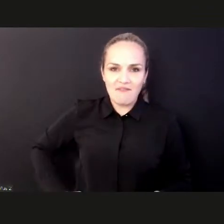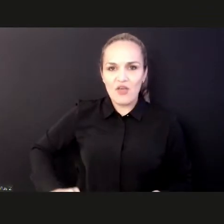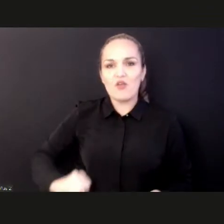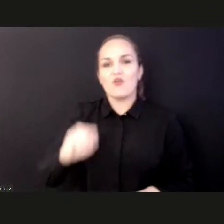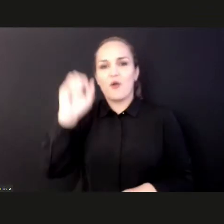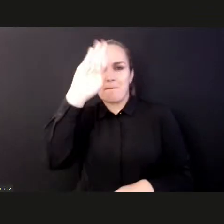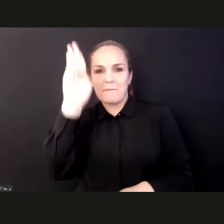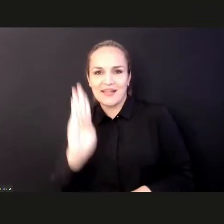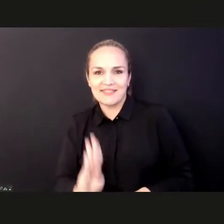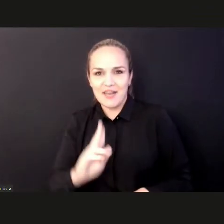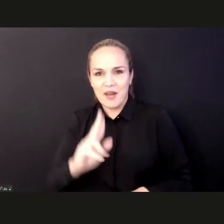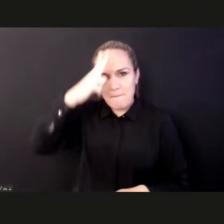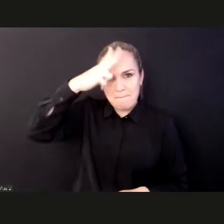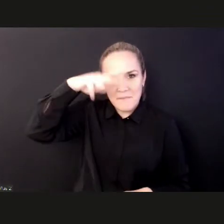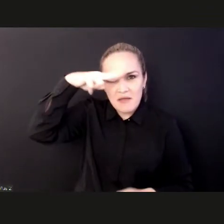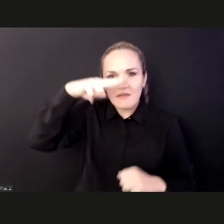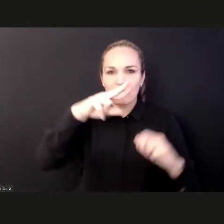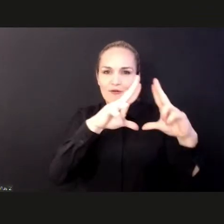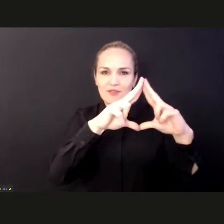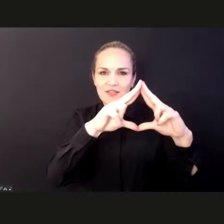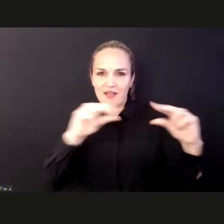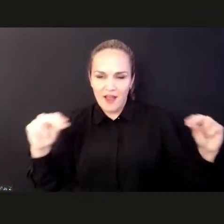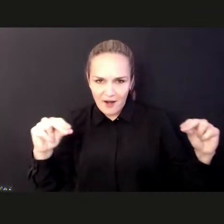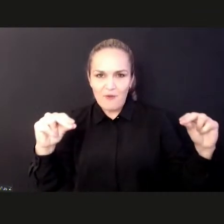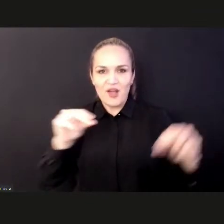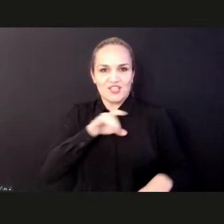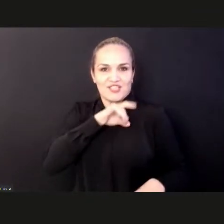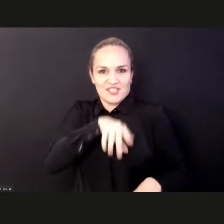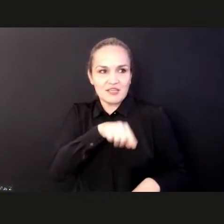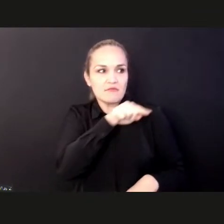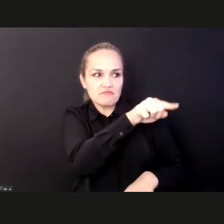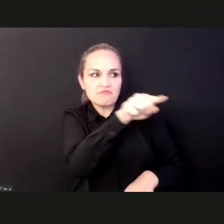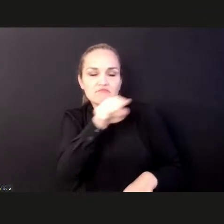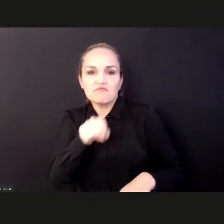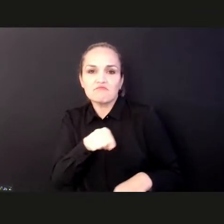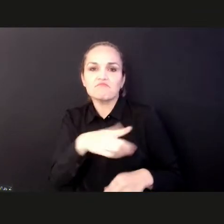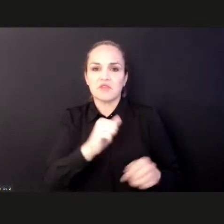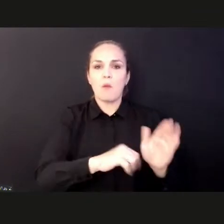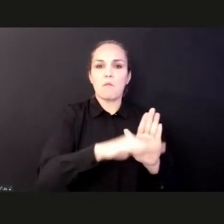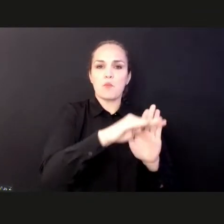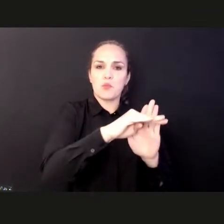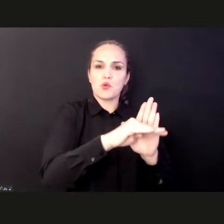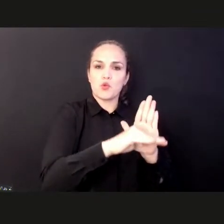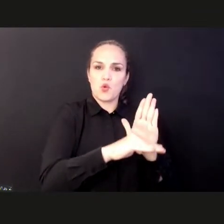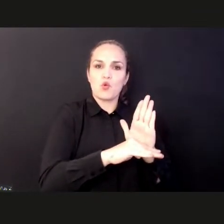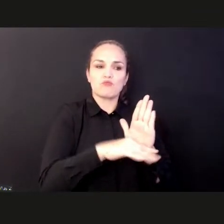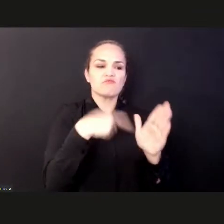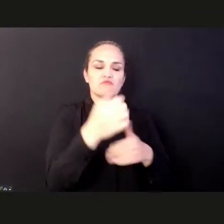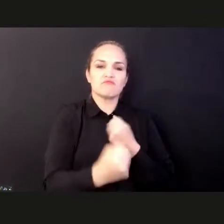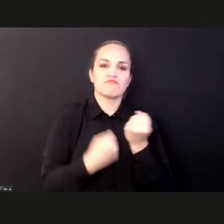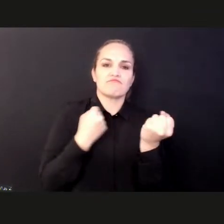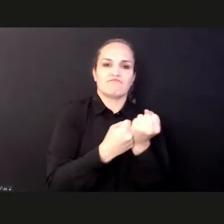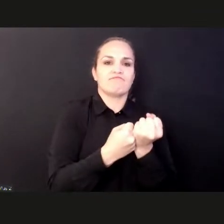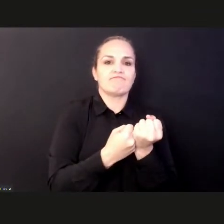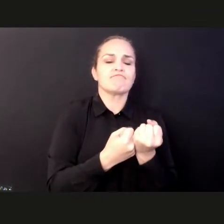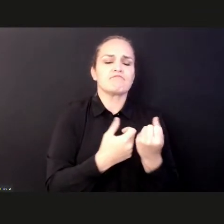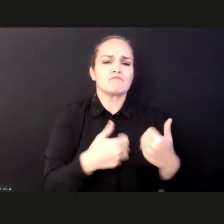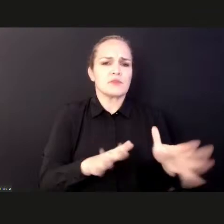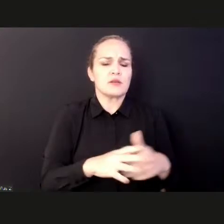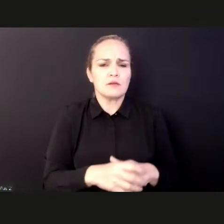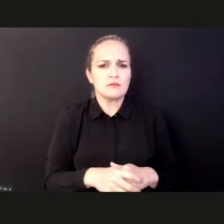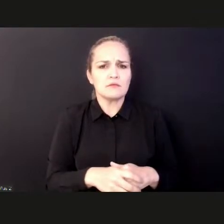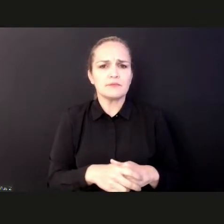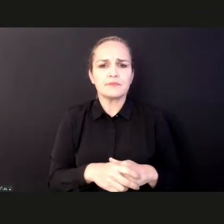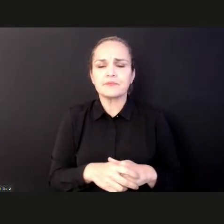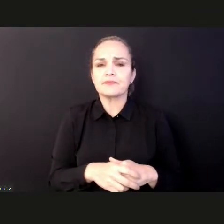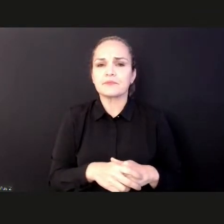We at the World Travel and Tourism Council are working tirelessly to restore international mobility, to accelerate the recovery of the sector